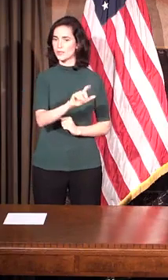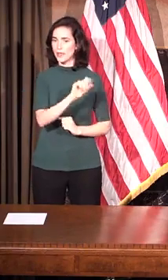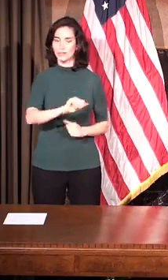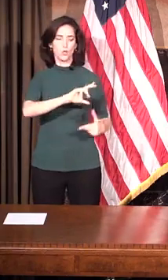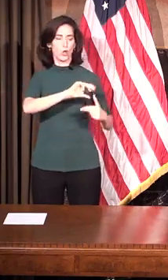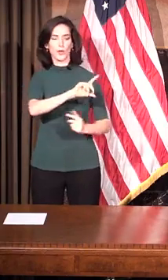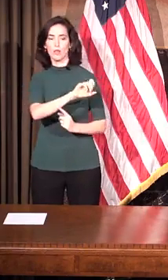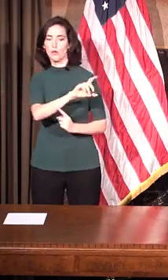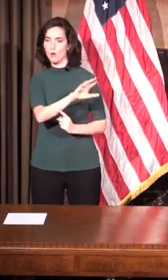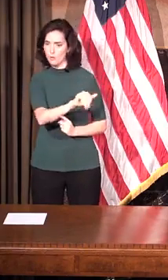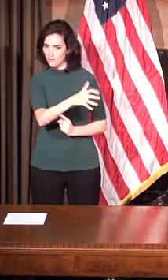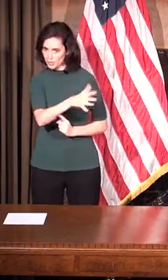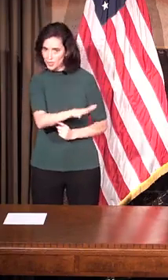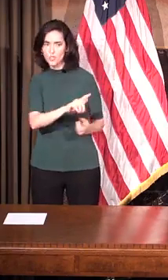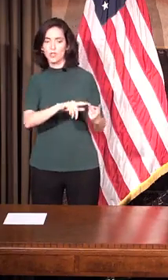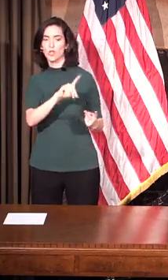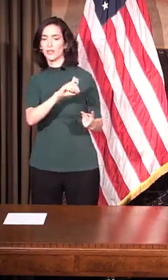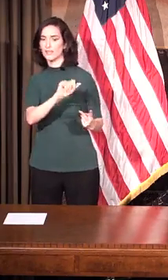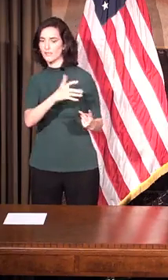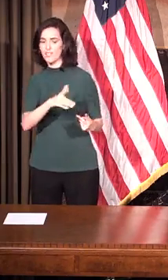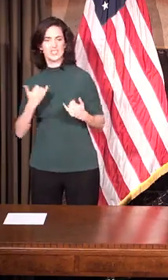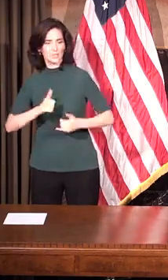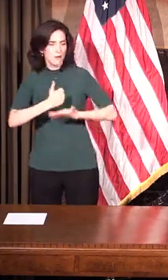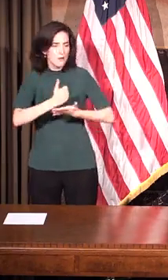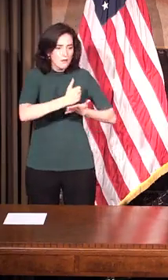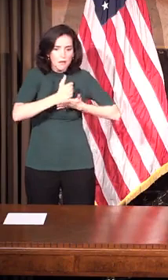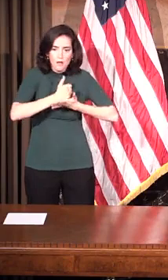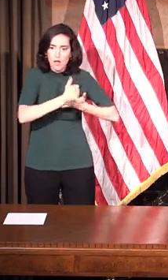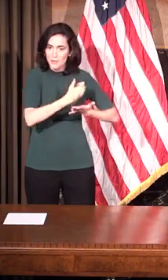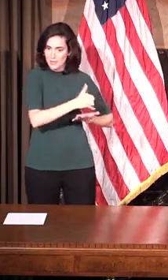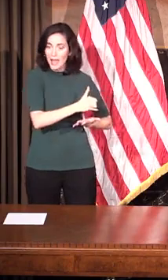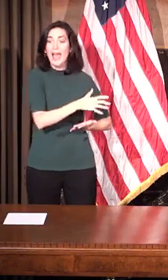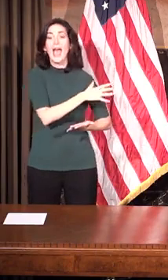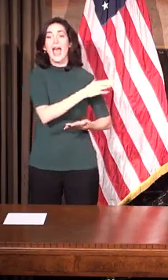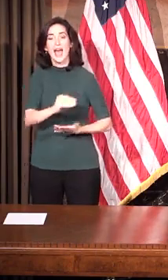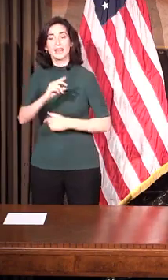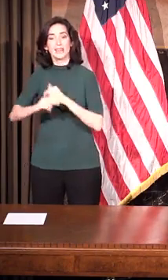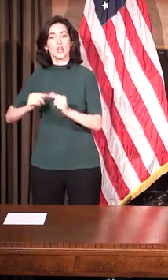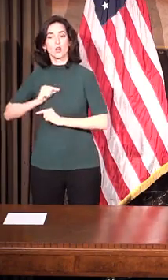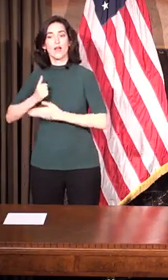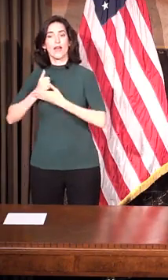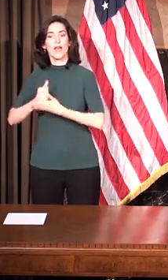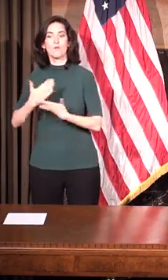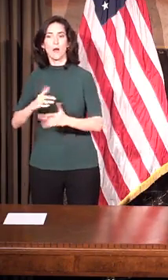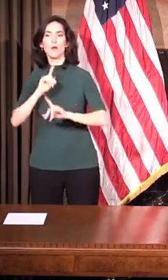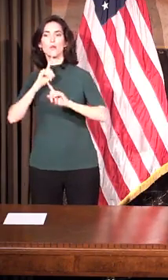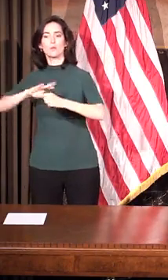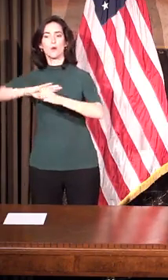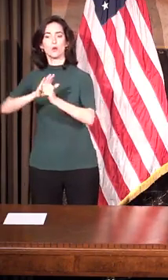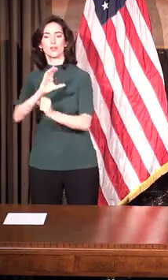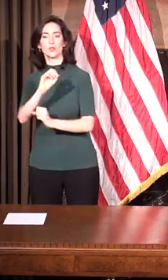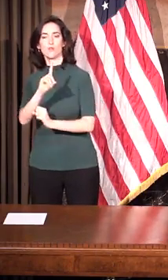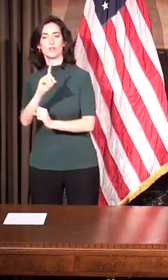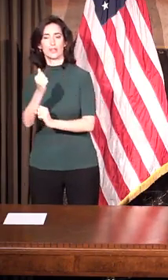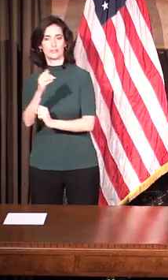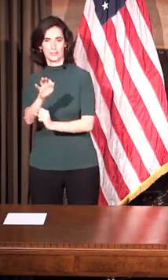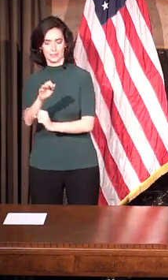they continue to work very hard on our COVID-19 response as well. CPRA is